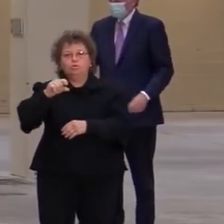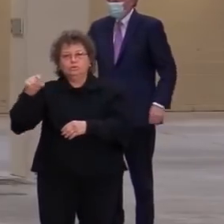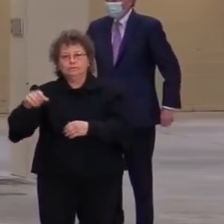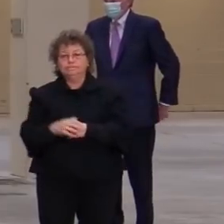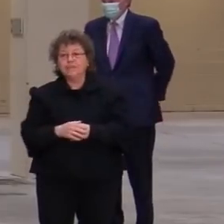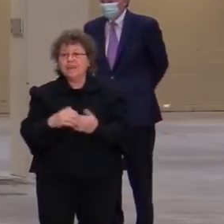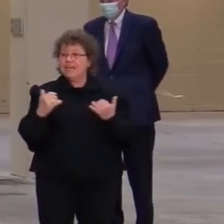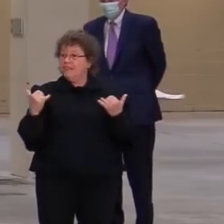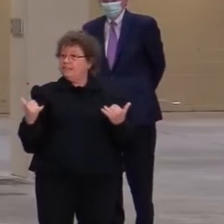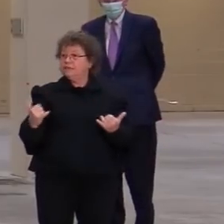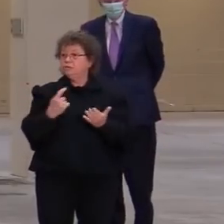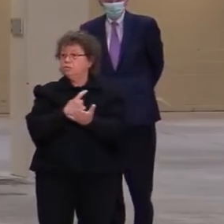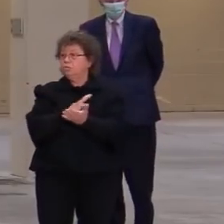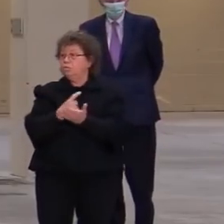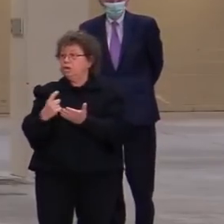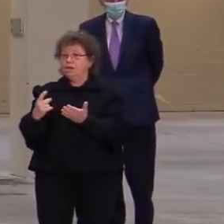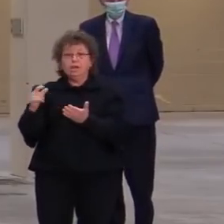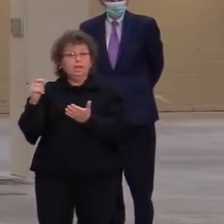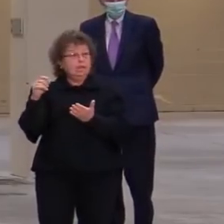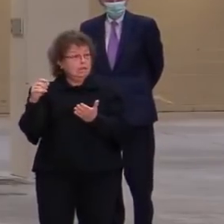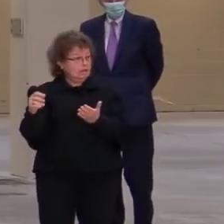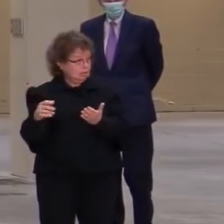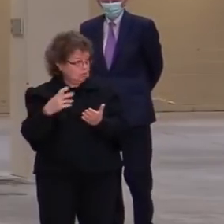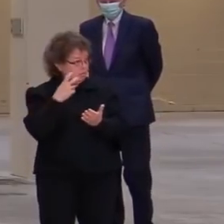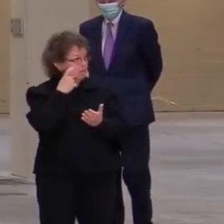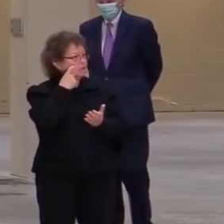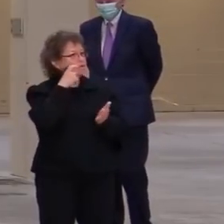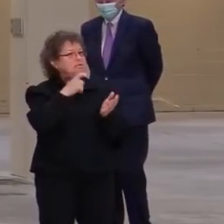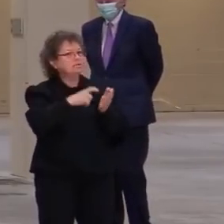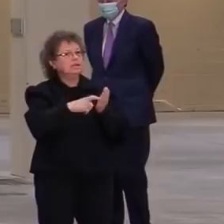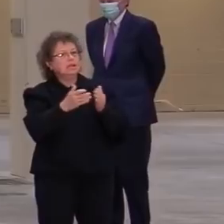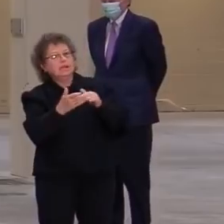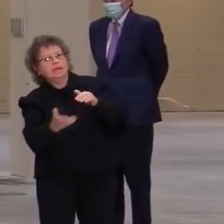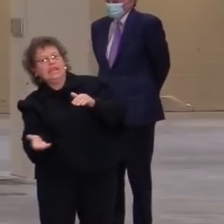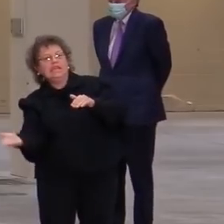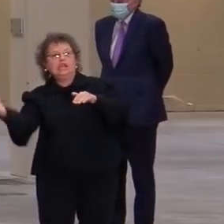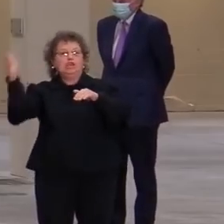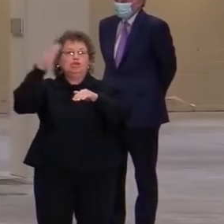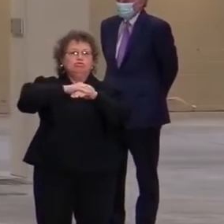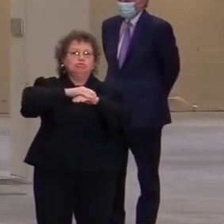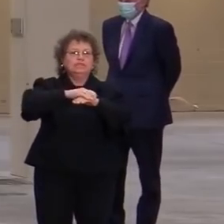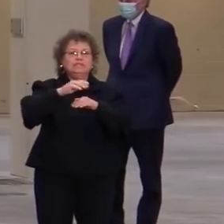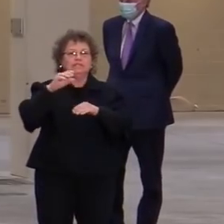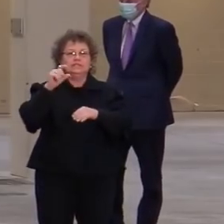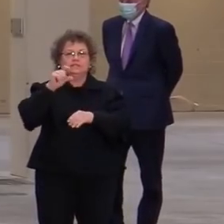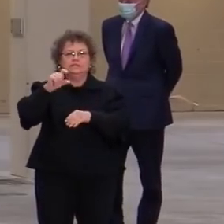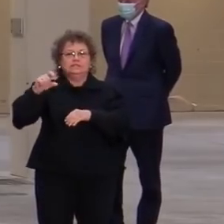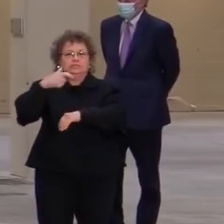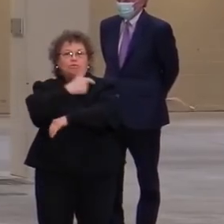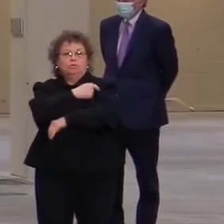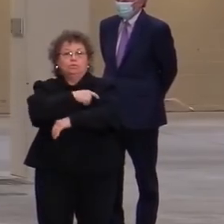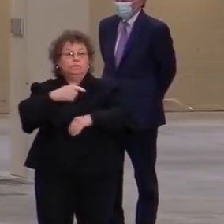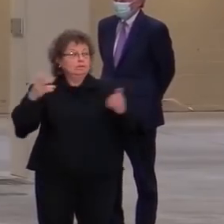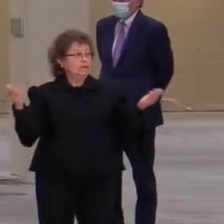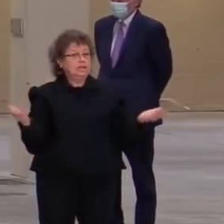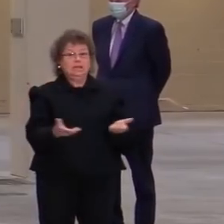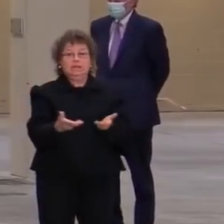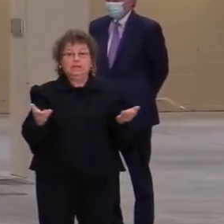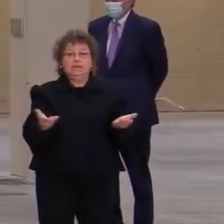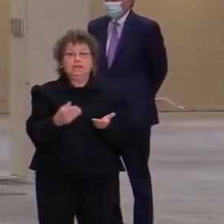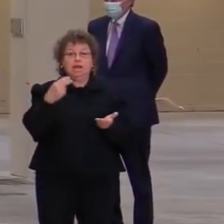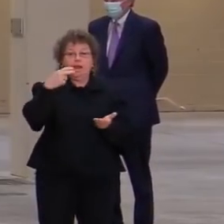And this week, we will also see a significant increase in doses to ramp up at this mass vaccination